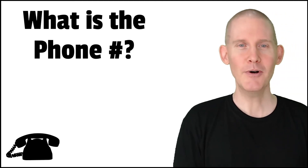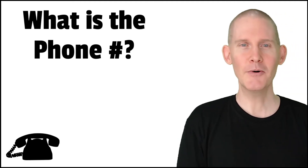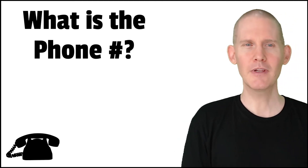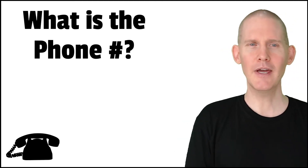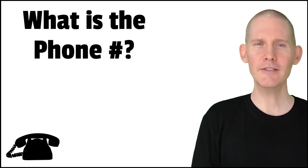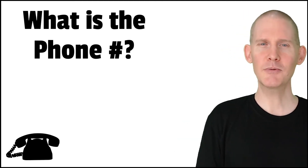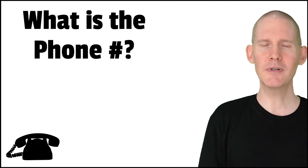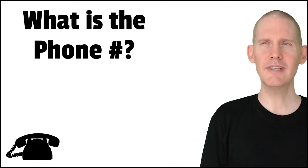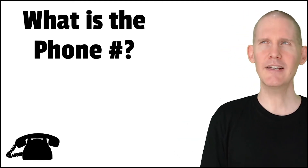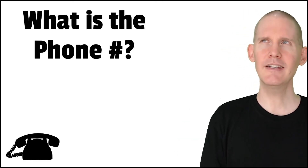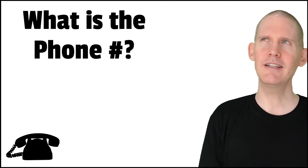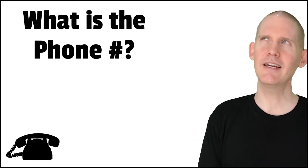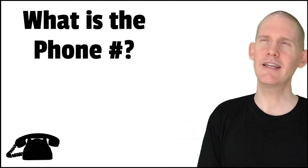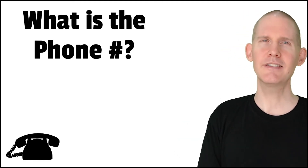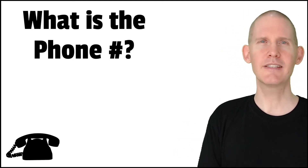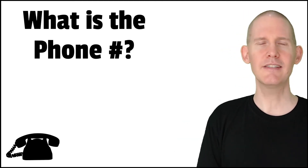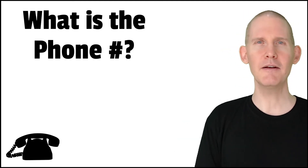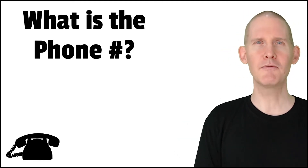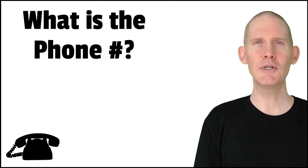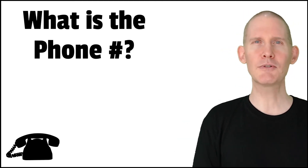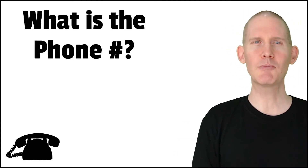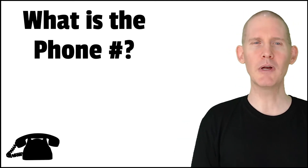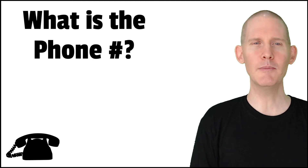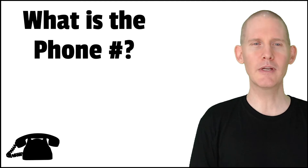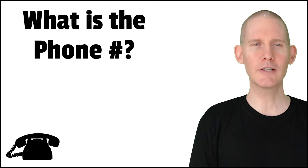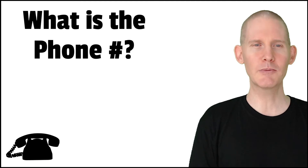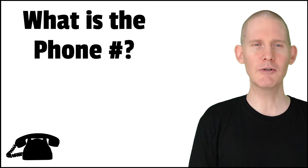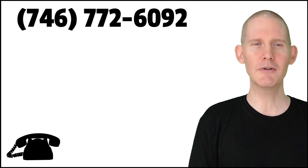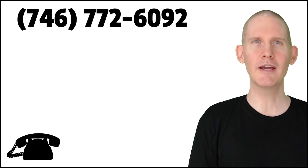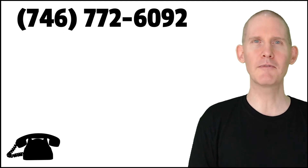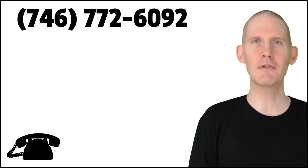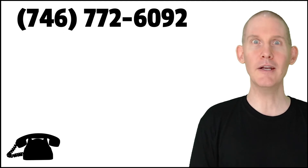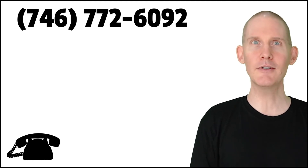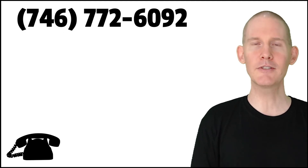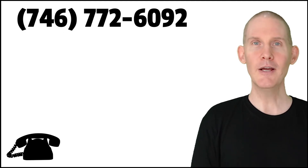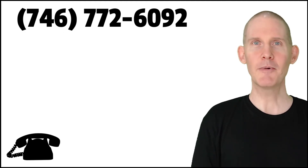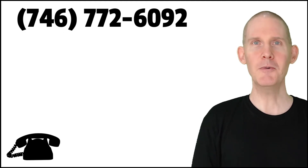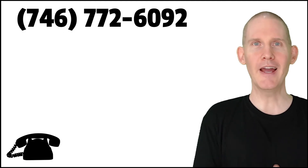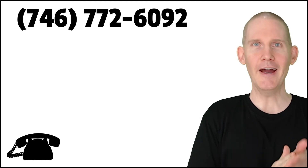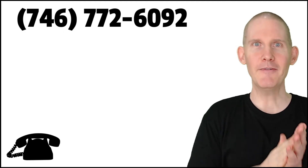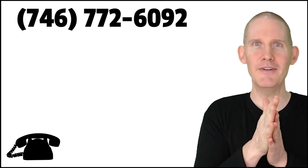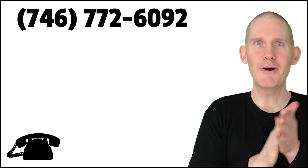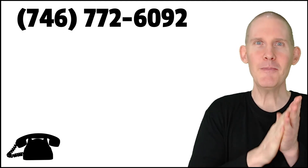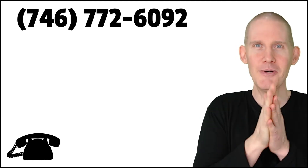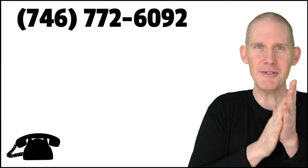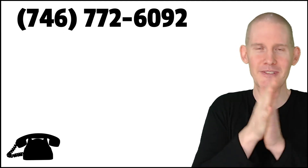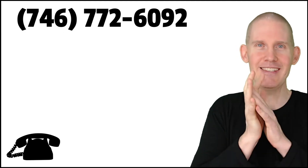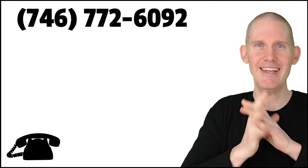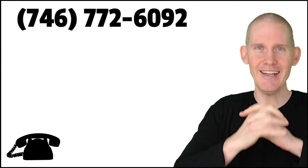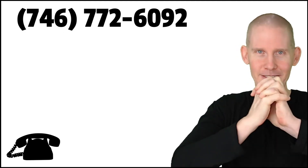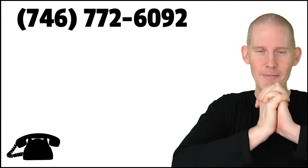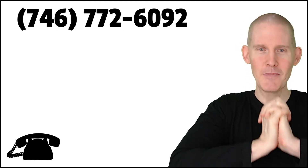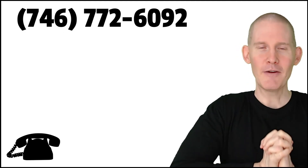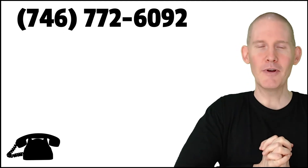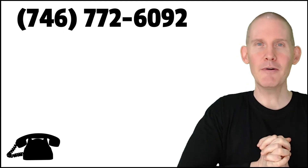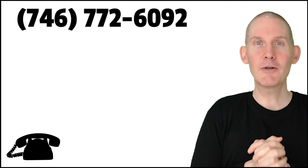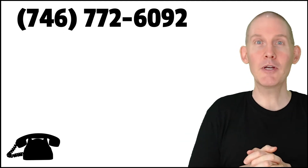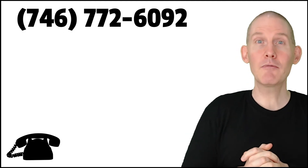the last one, technically, I guess it's not fingerspelling because we don't have letters, but we have numbers. Yes, very quick